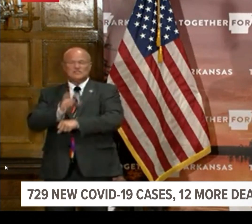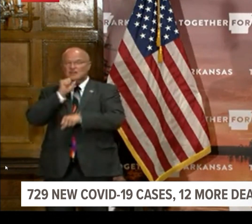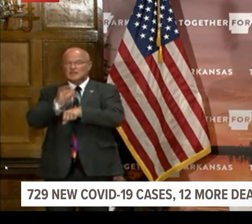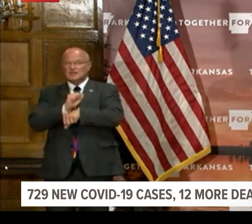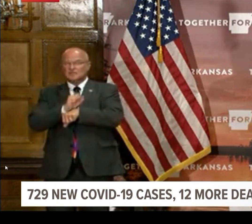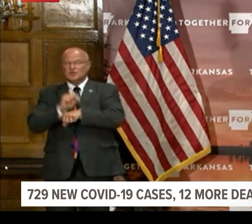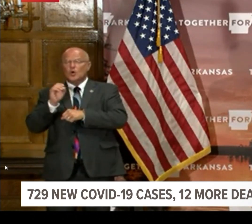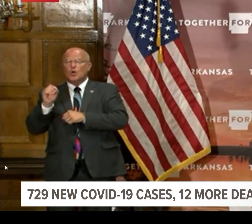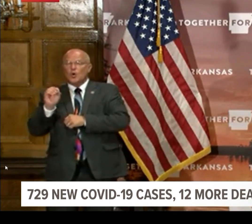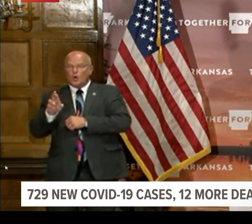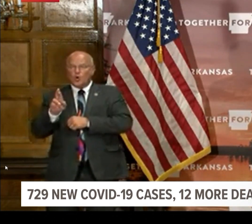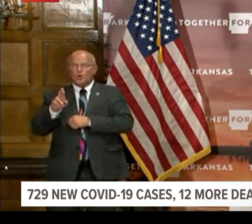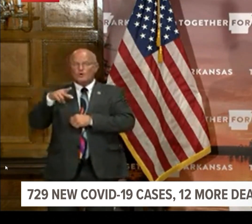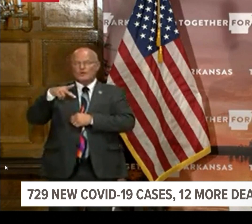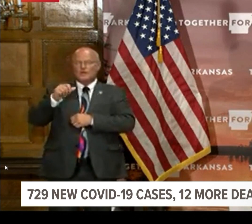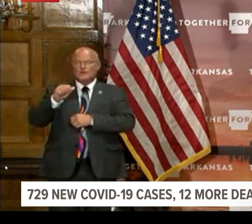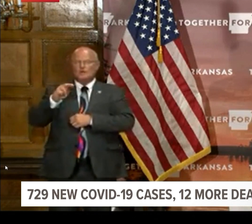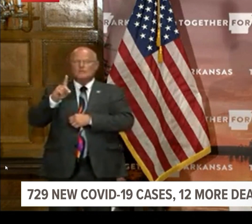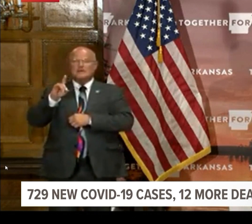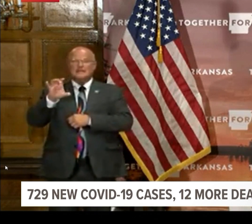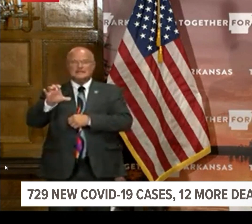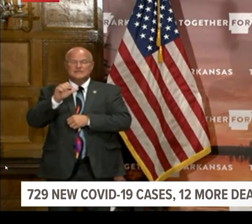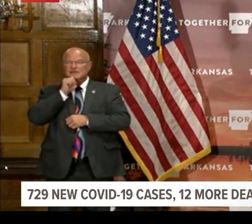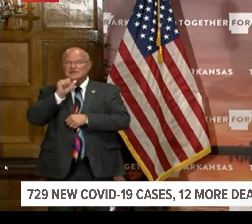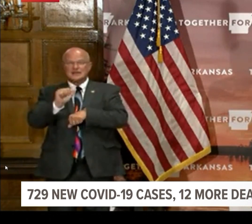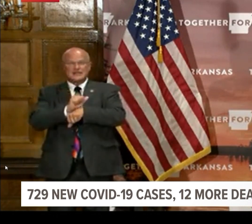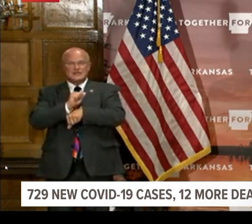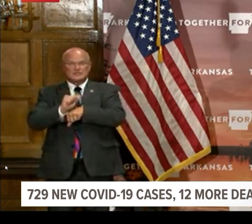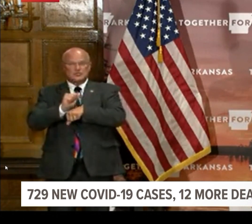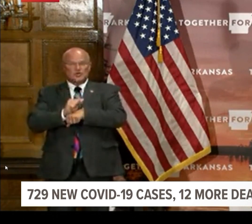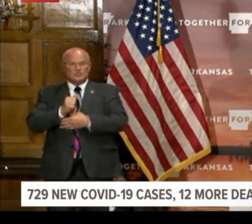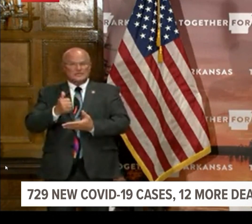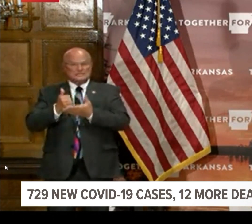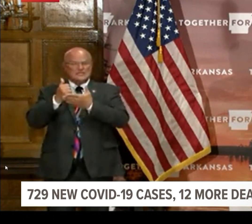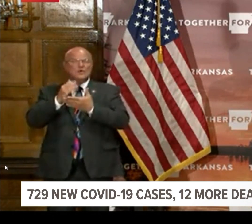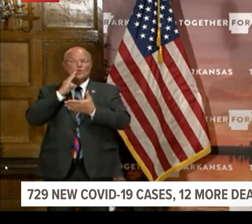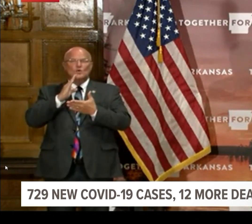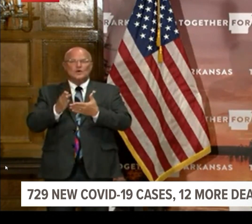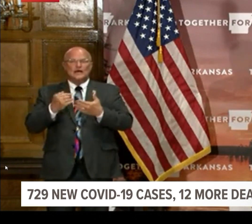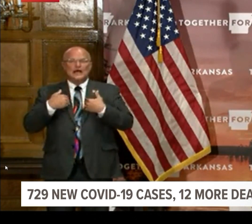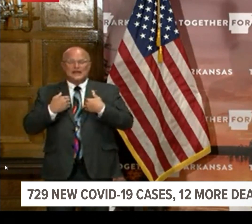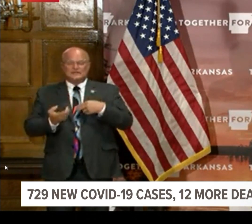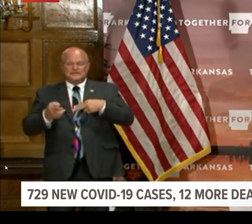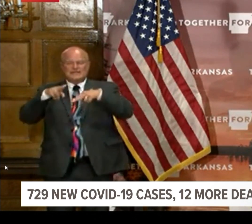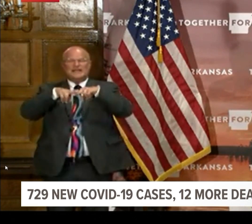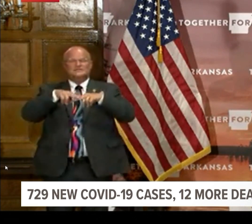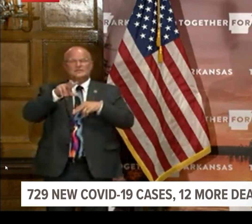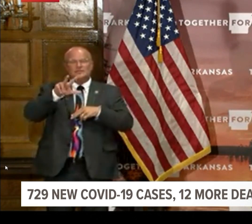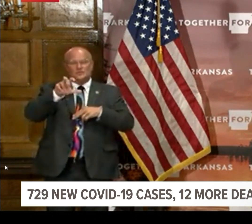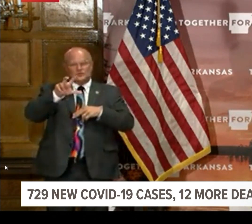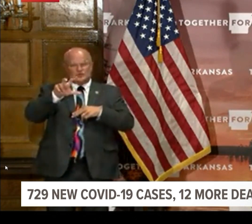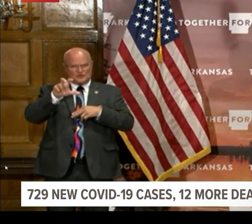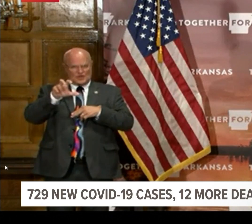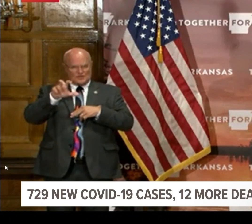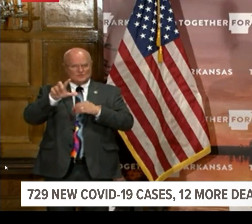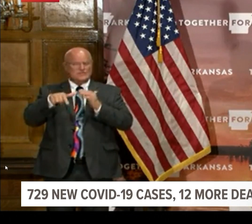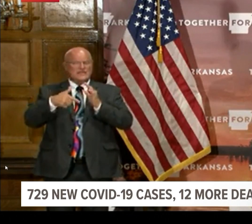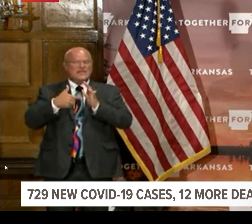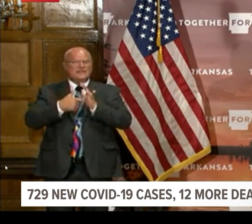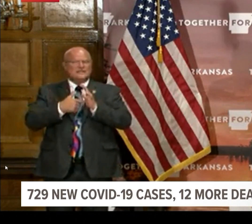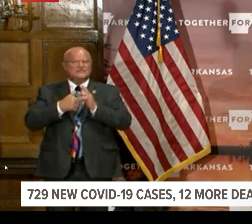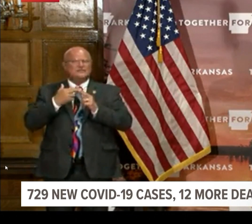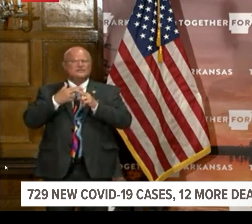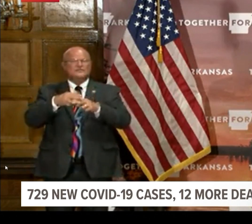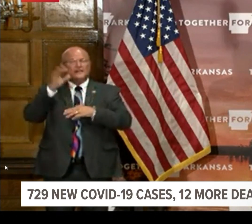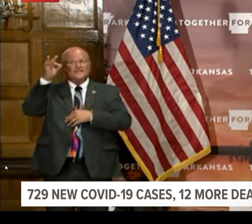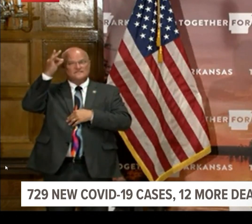on the pandemic unemployment assistance will be eligible for an additional $300 benefit. So this is what's referred